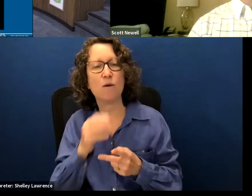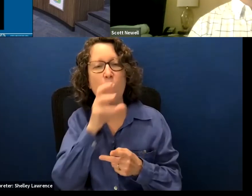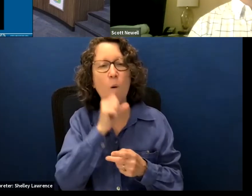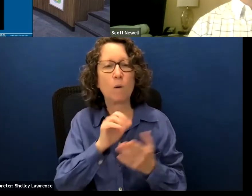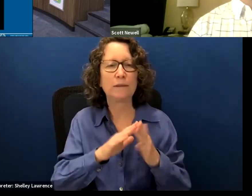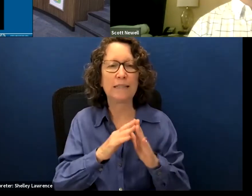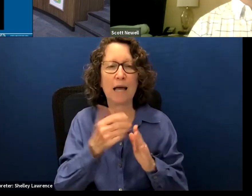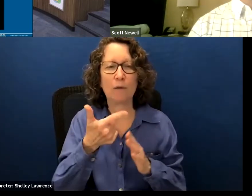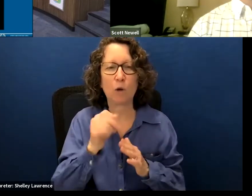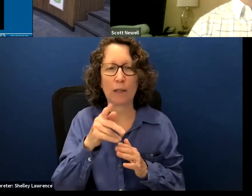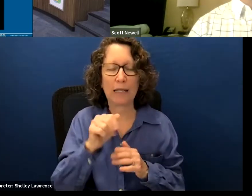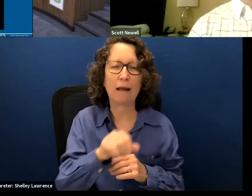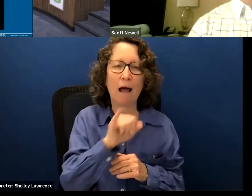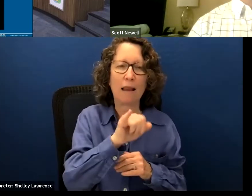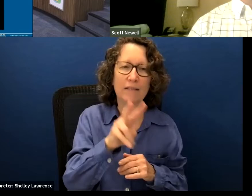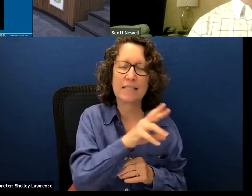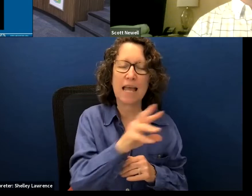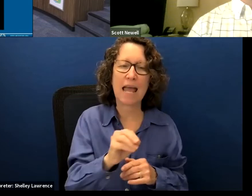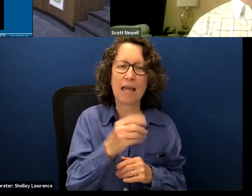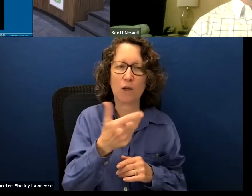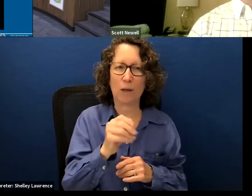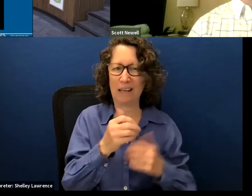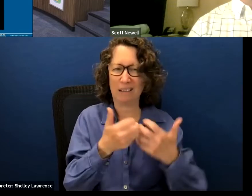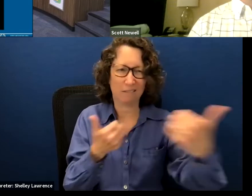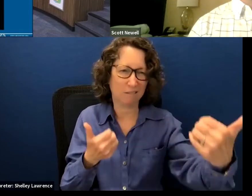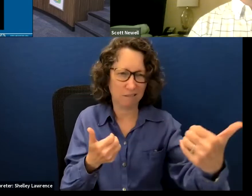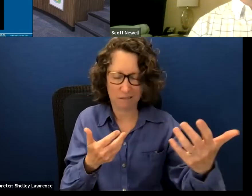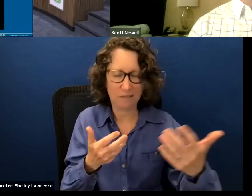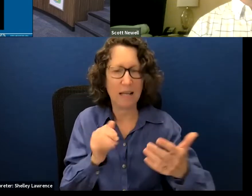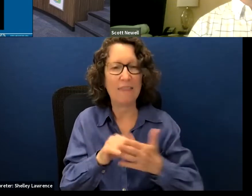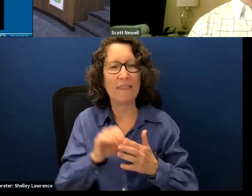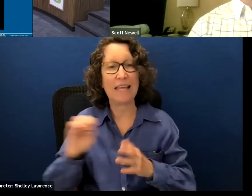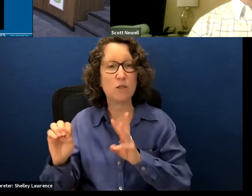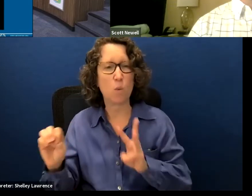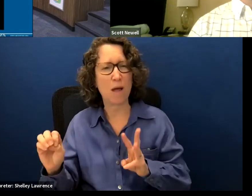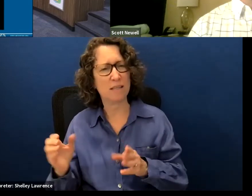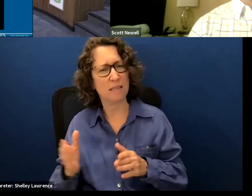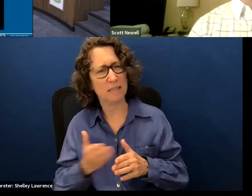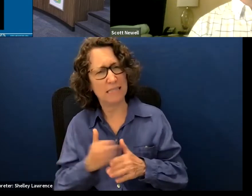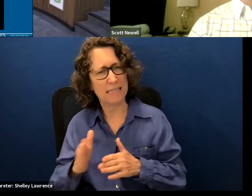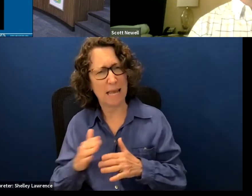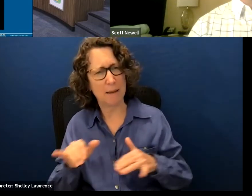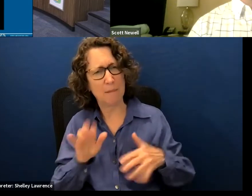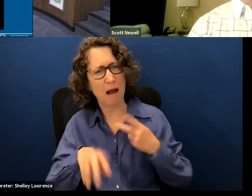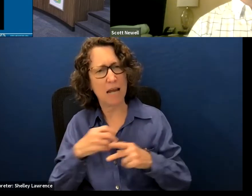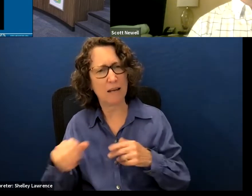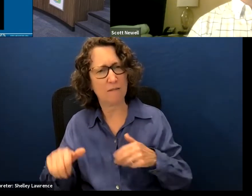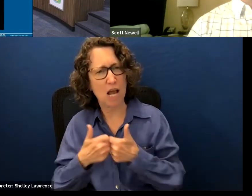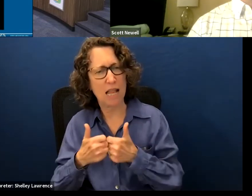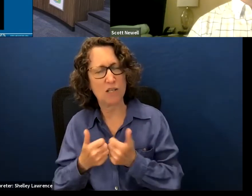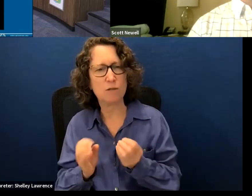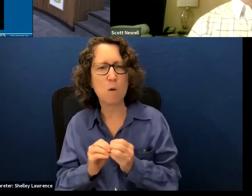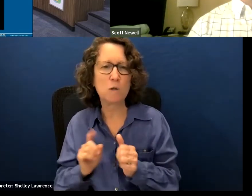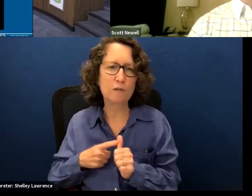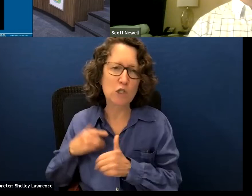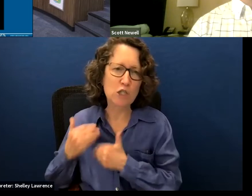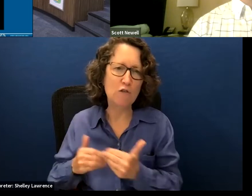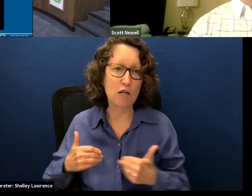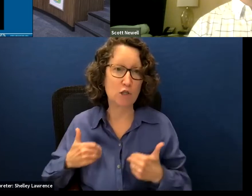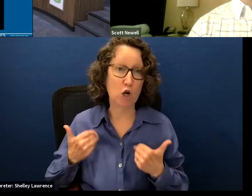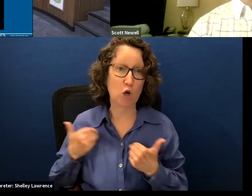Goleta, Isla Vista, and Goleta. The East and West Side share similar challenges like having mostly first-generation